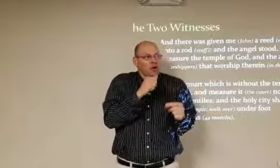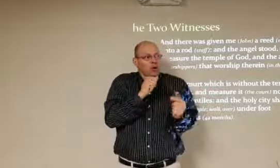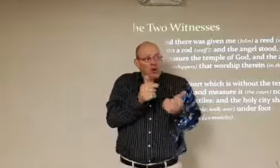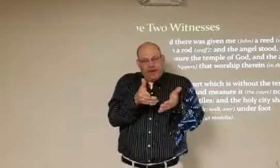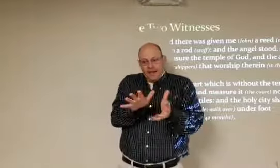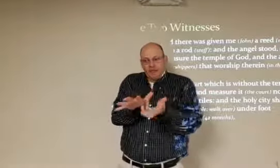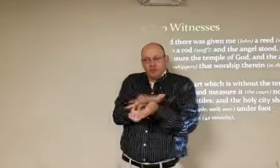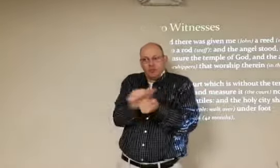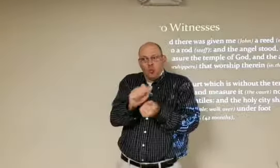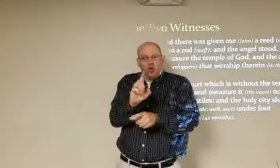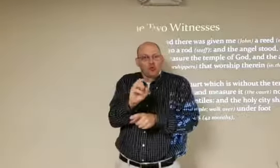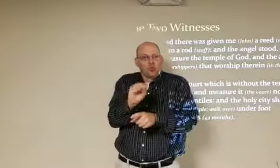is an agreement